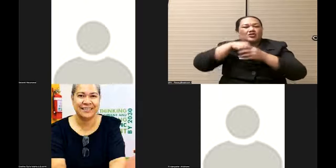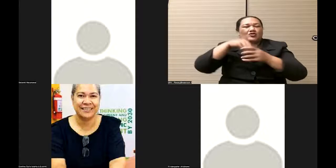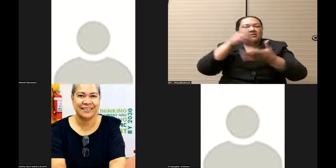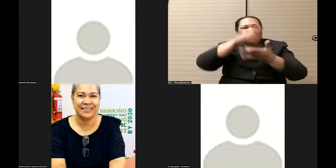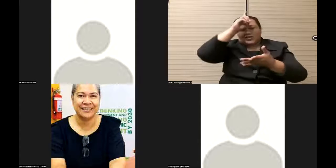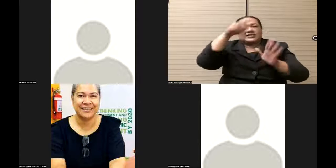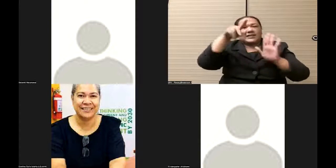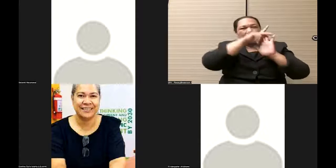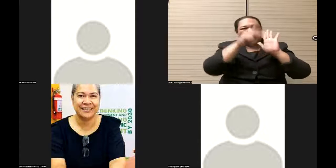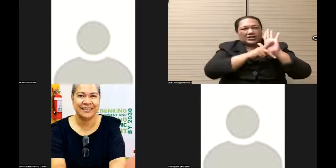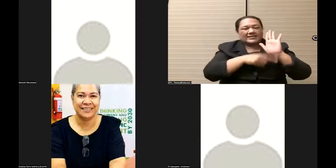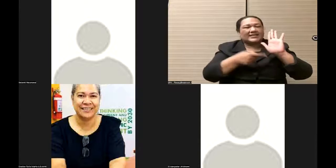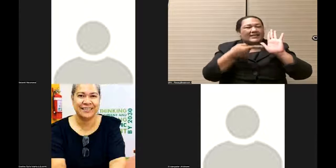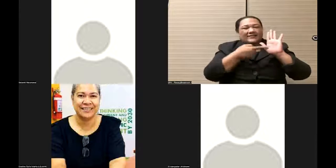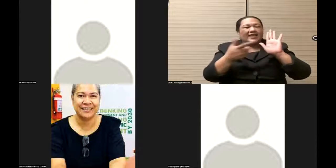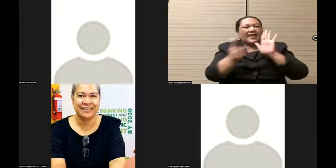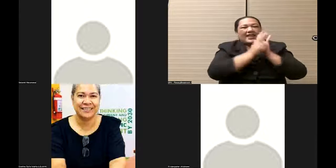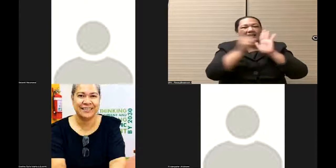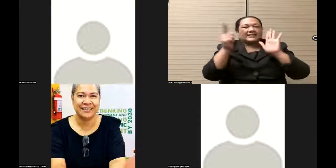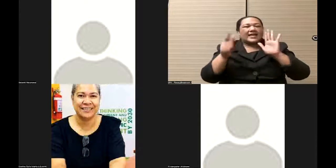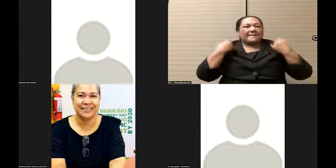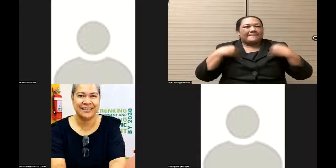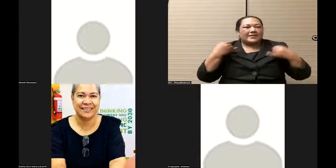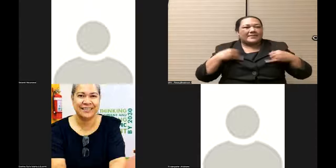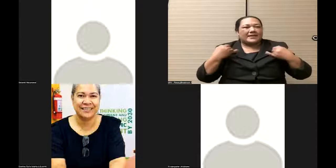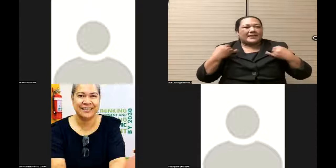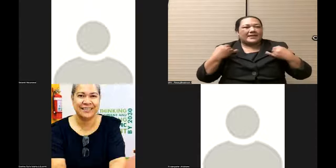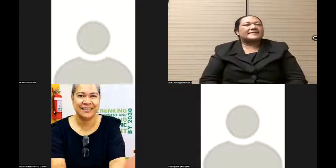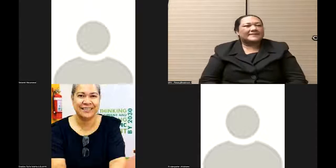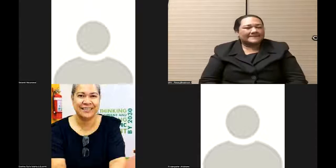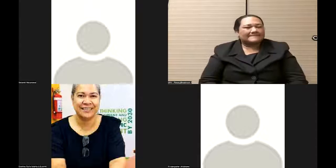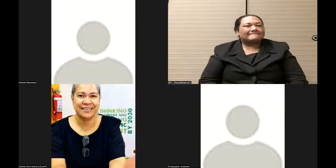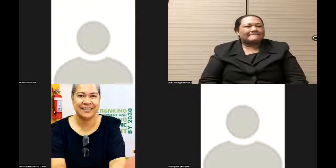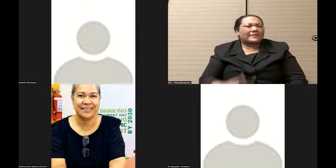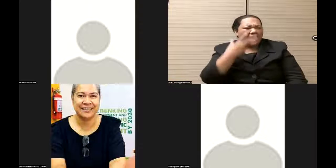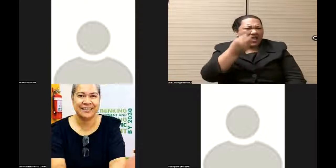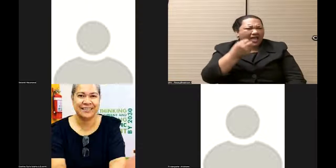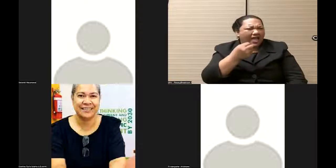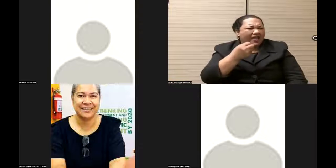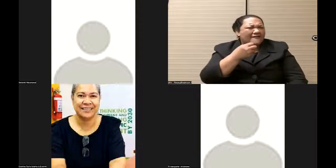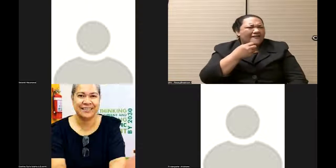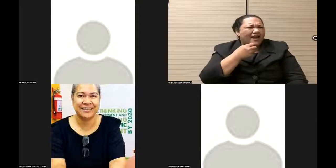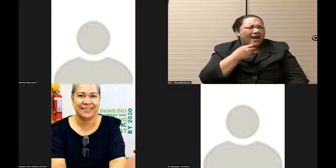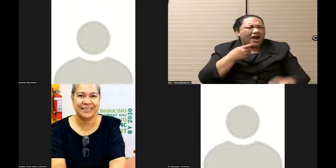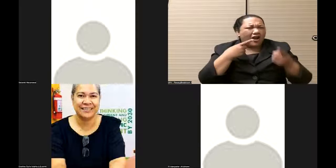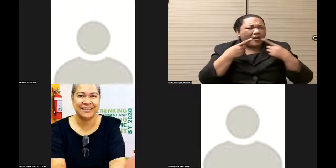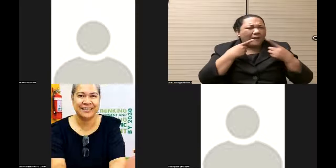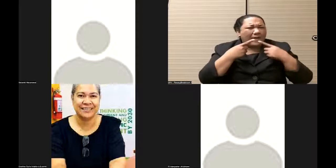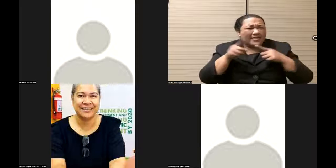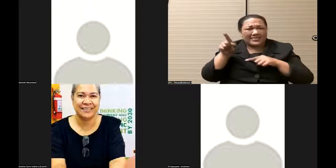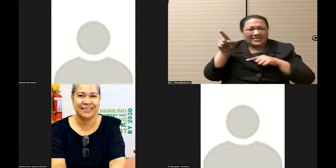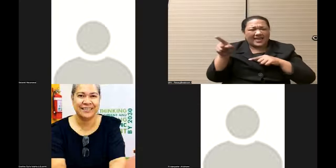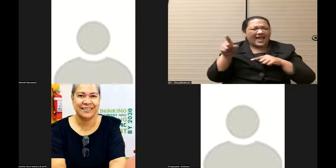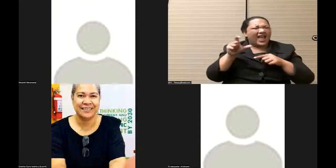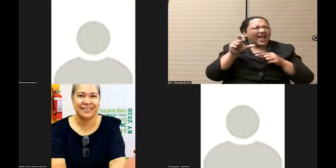We also have a comment from Kylie Shea. She says, I'm interested to hear of the importance that Pacific